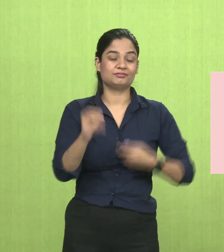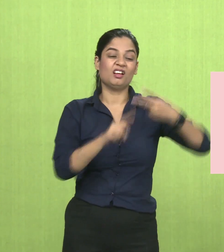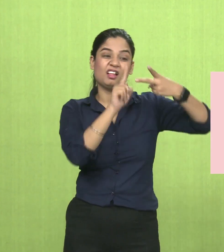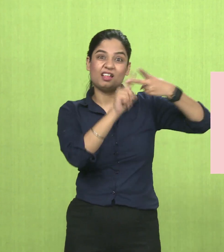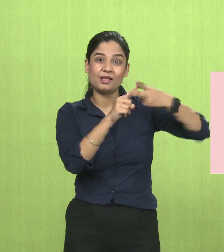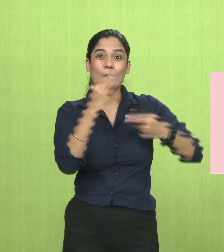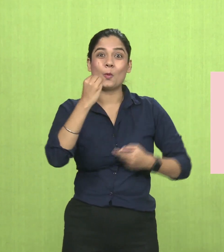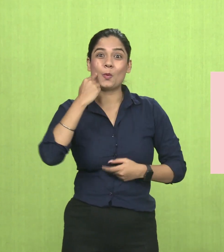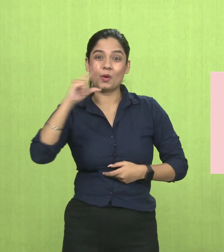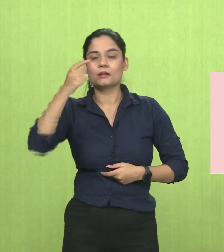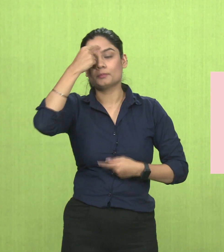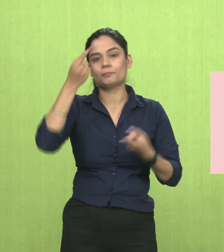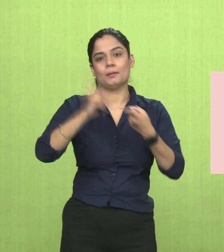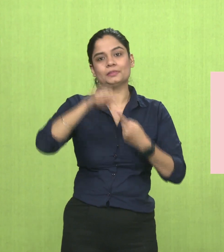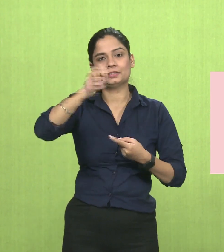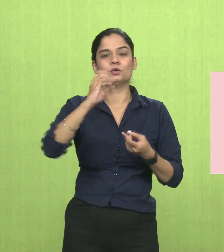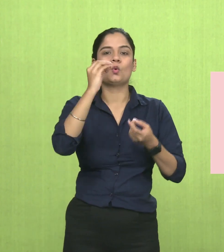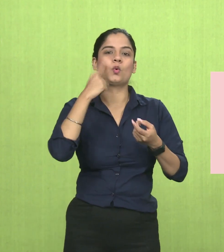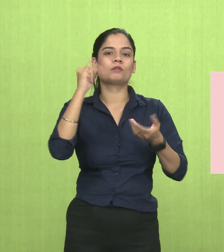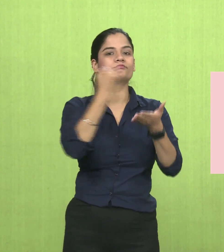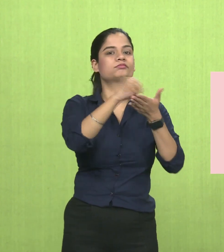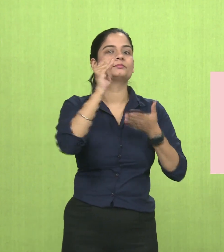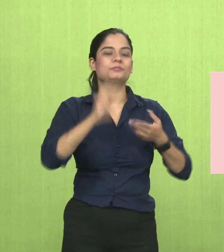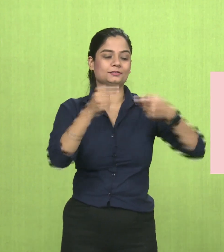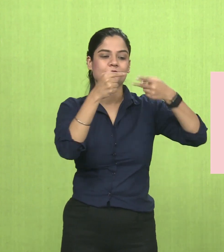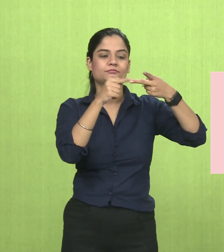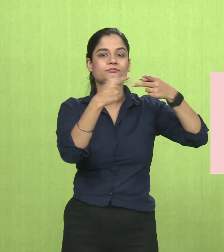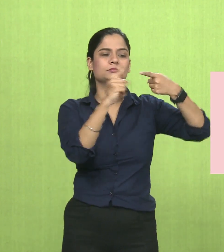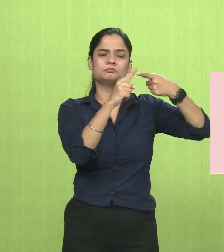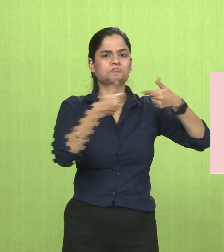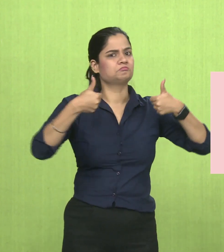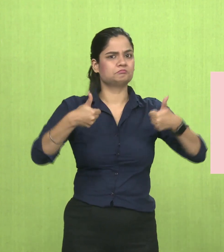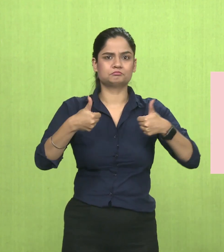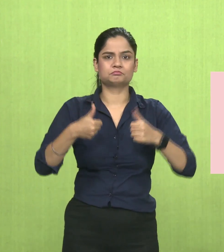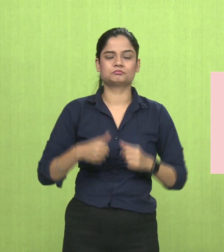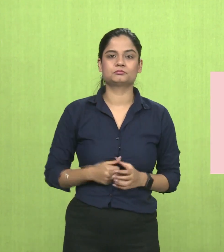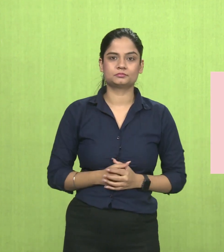harm during jaundice. Oily foods, yes, we definitely have to avoid. We can't have samosas, etc. when we are